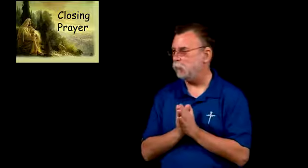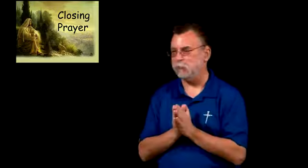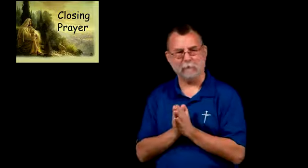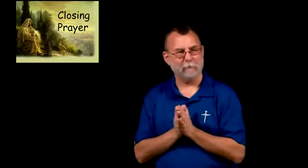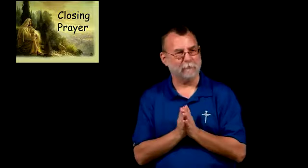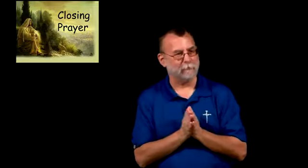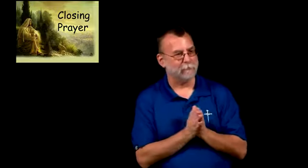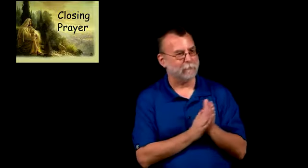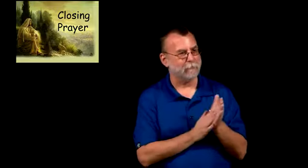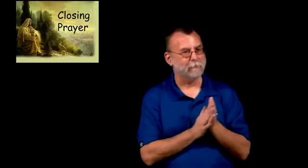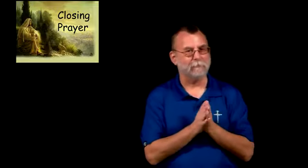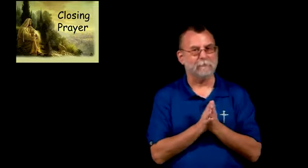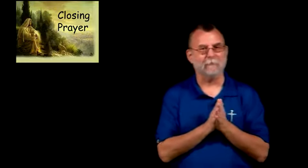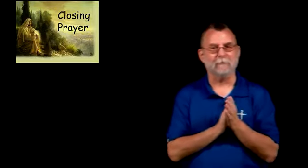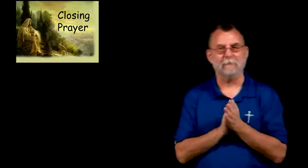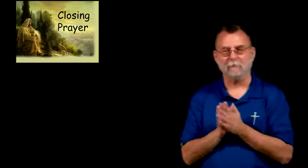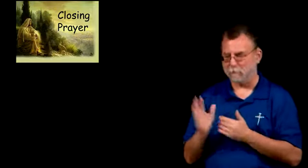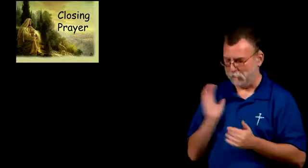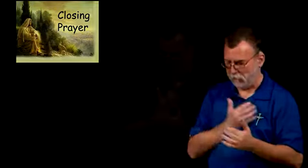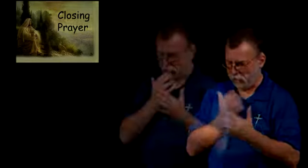Our closing prayer.